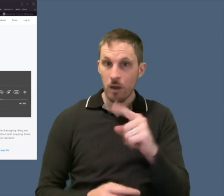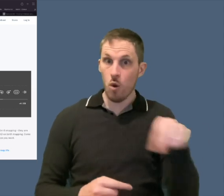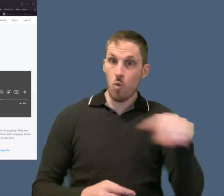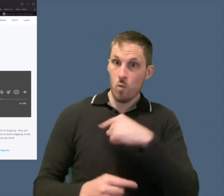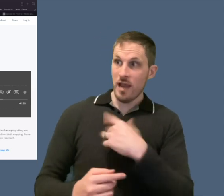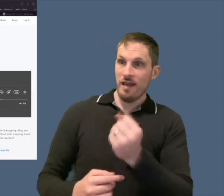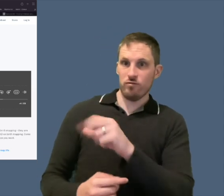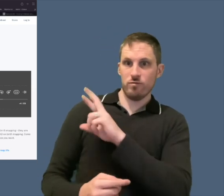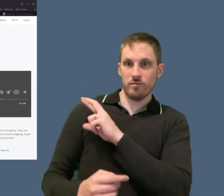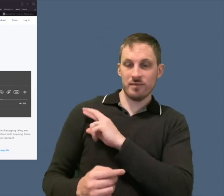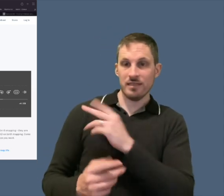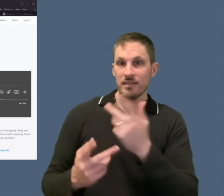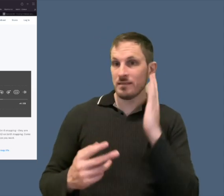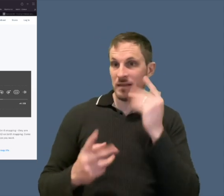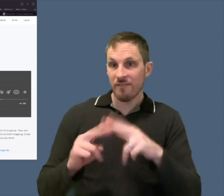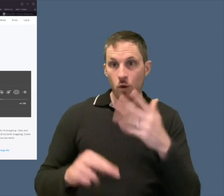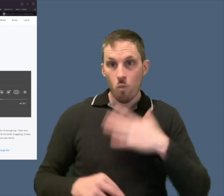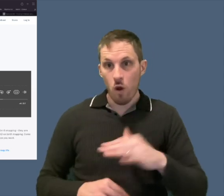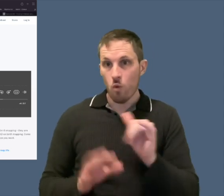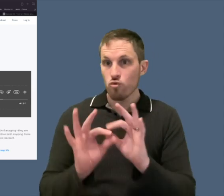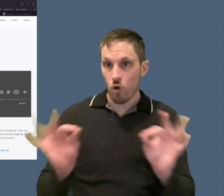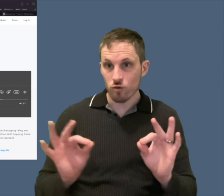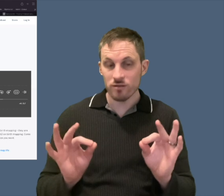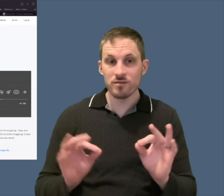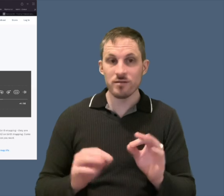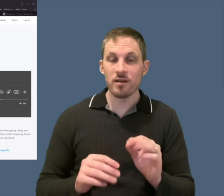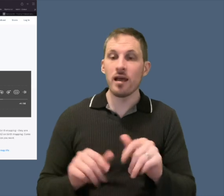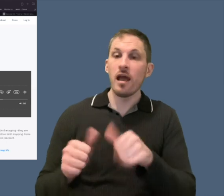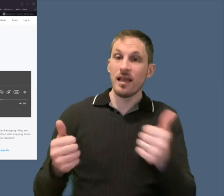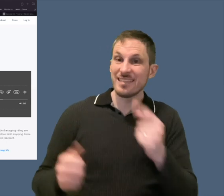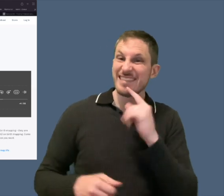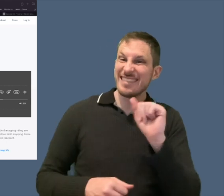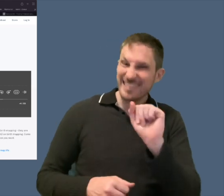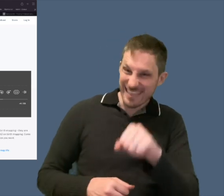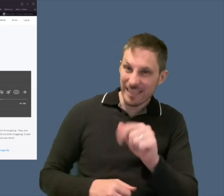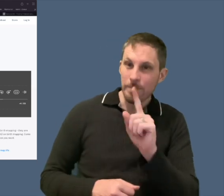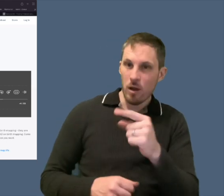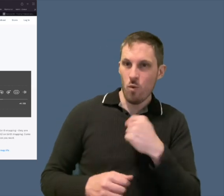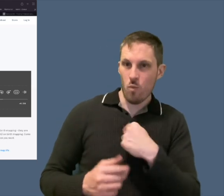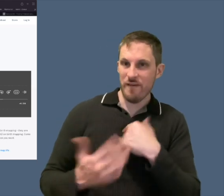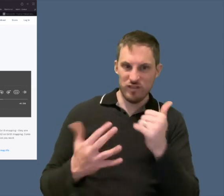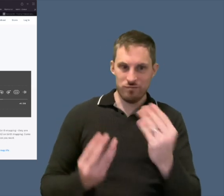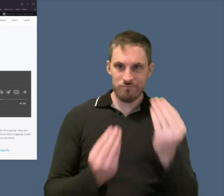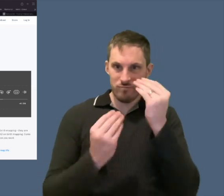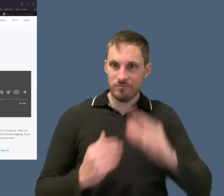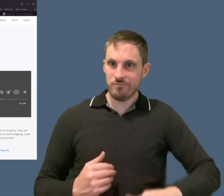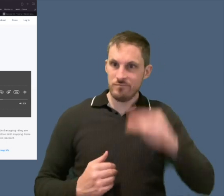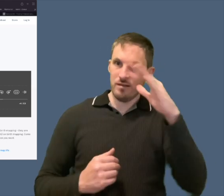it or not. But we have been programmed to go to external authority,